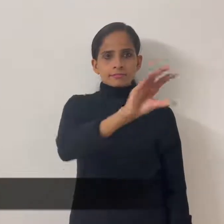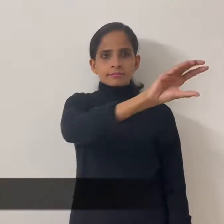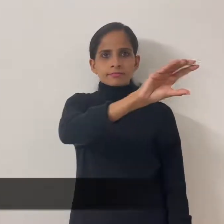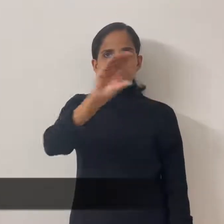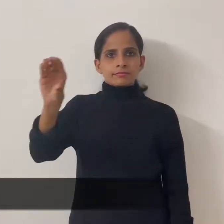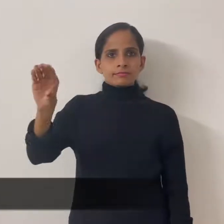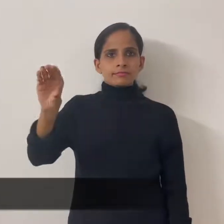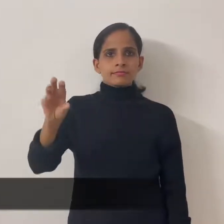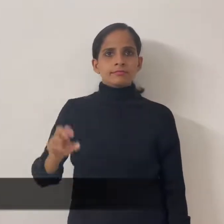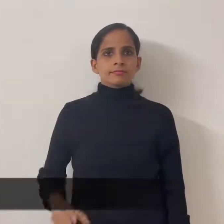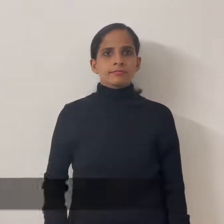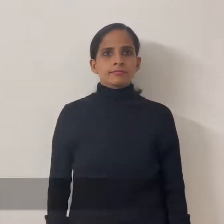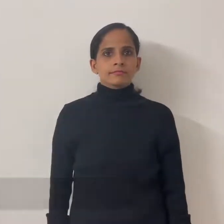Cross,